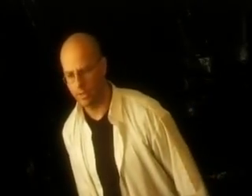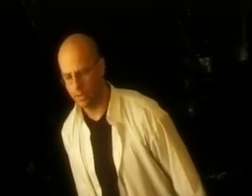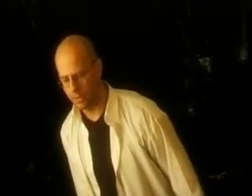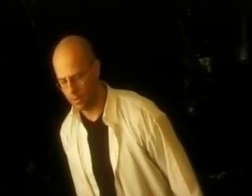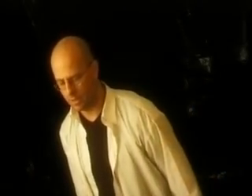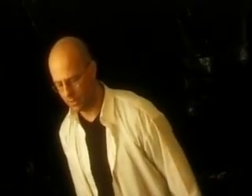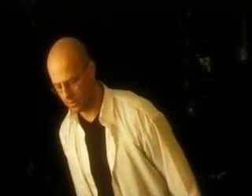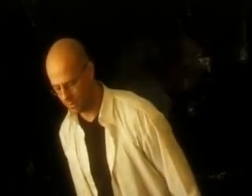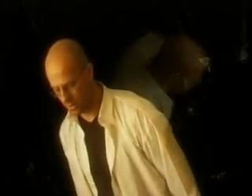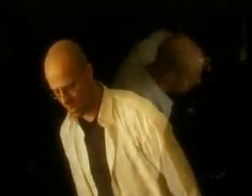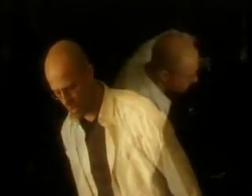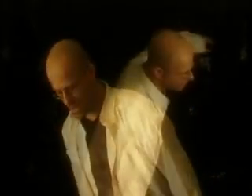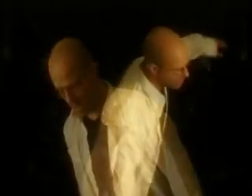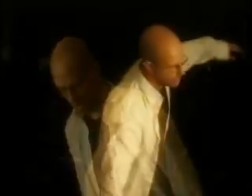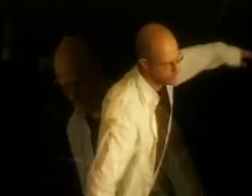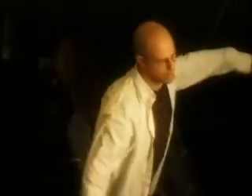Hello.